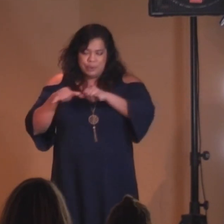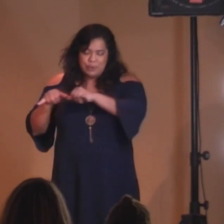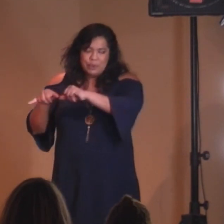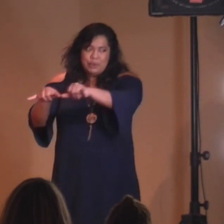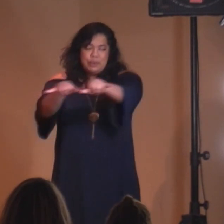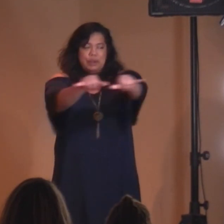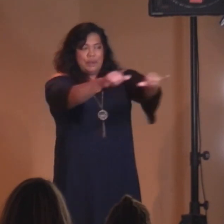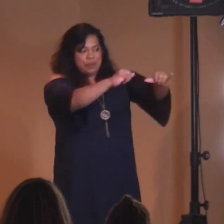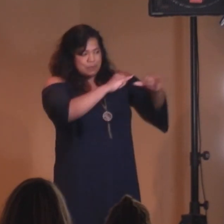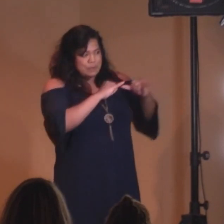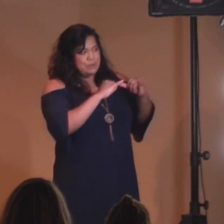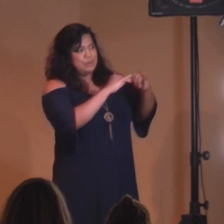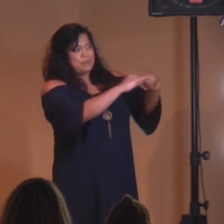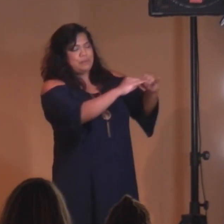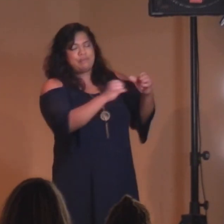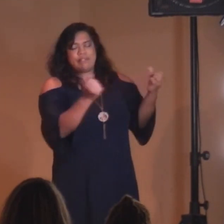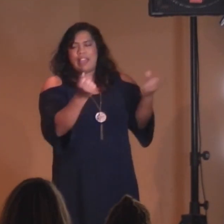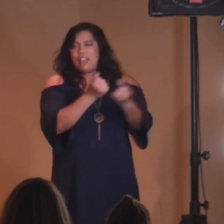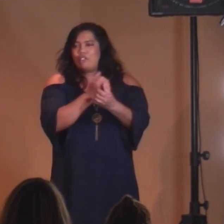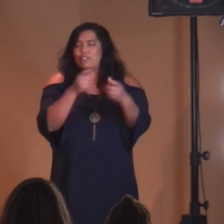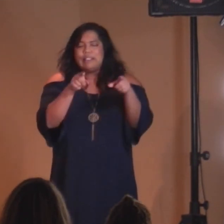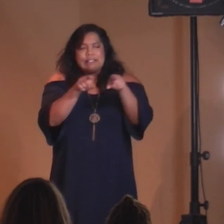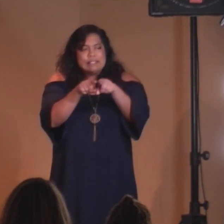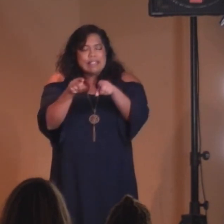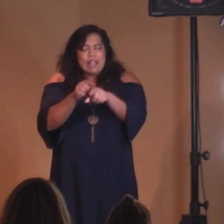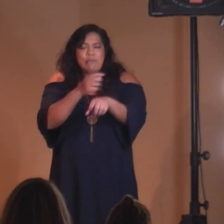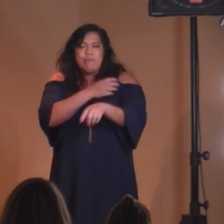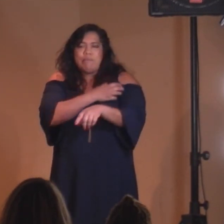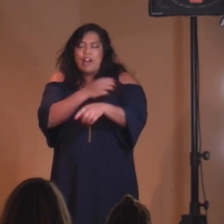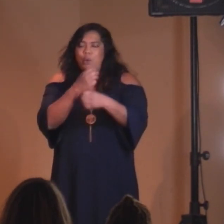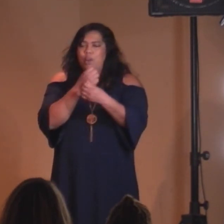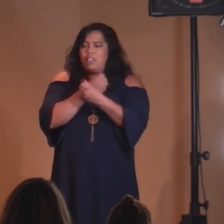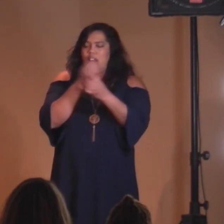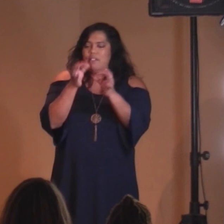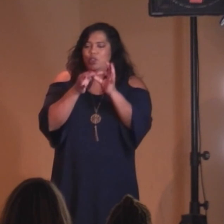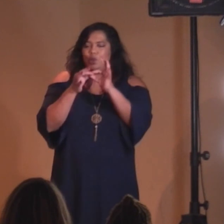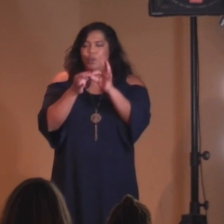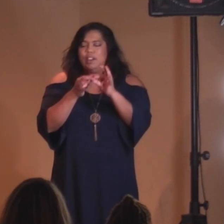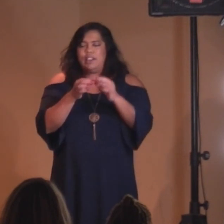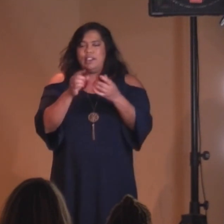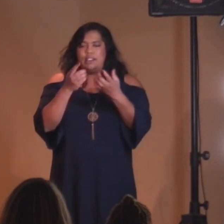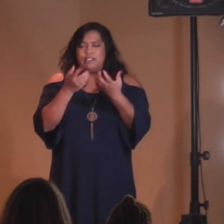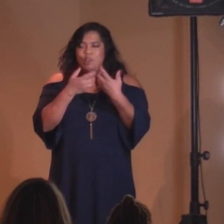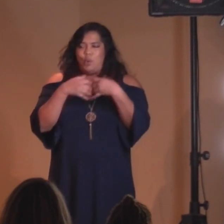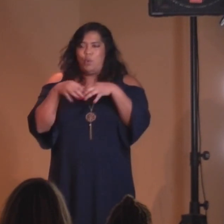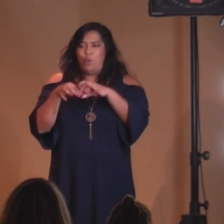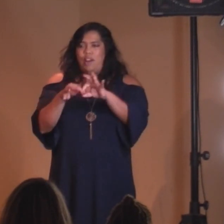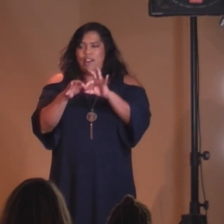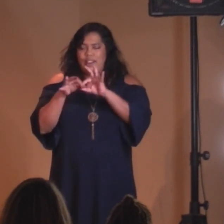power and presence and love and unity and oneness that everyone in this room is.